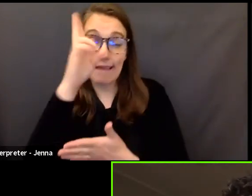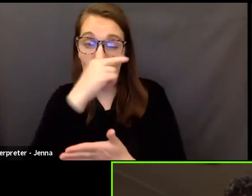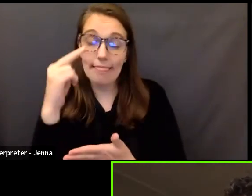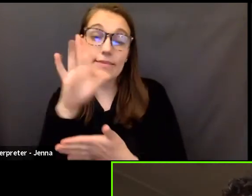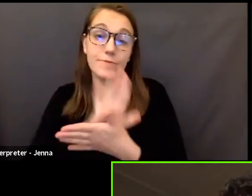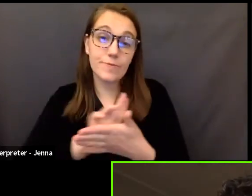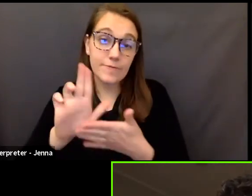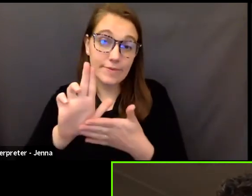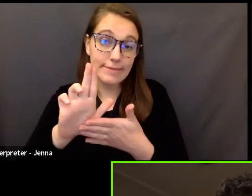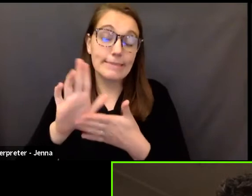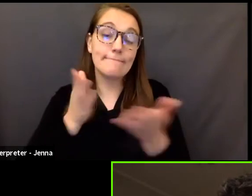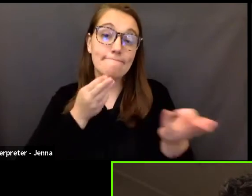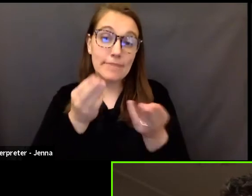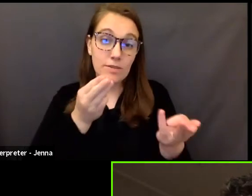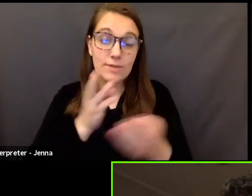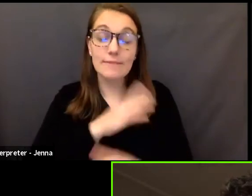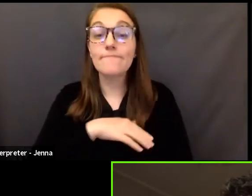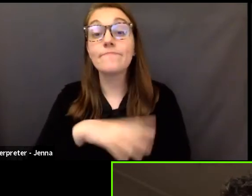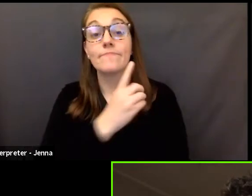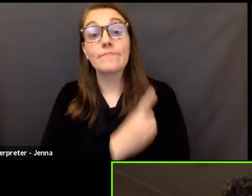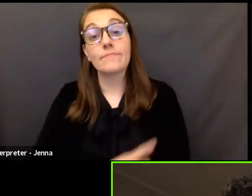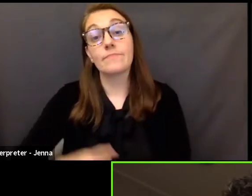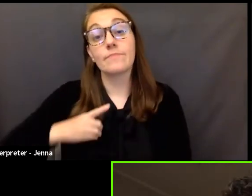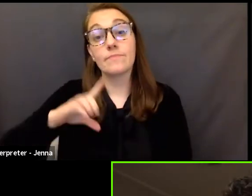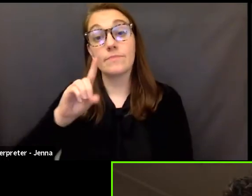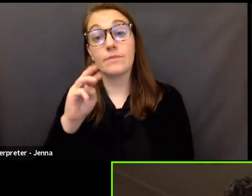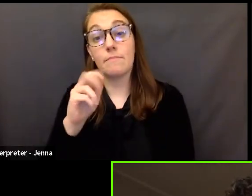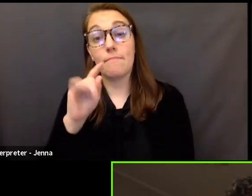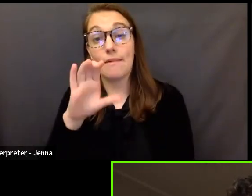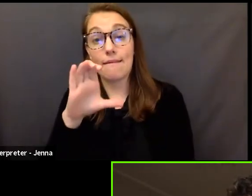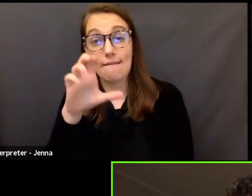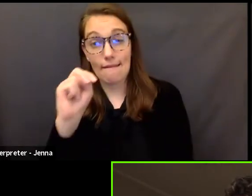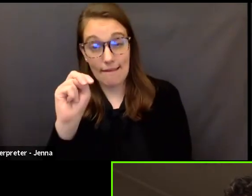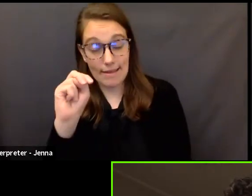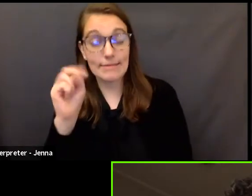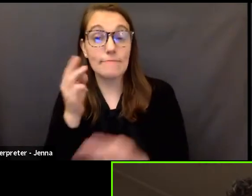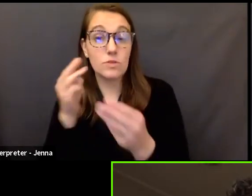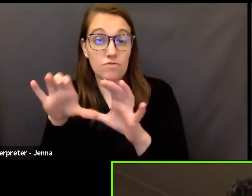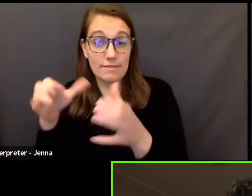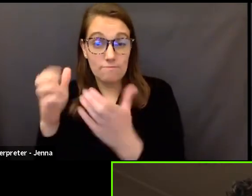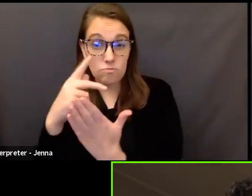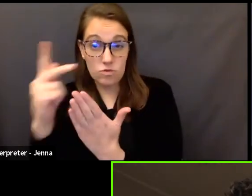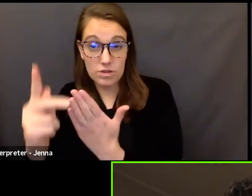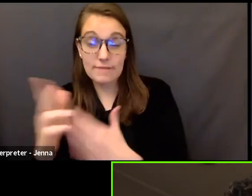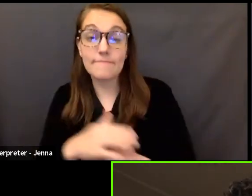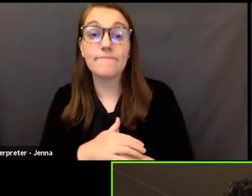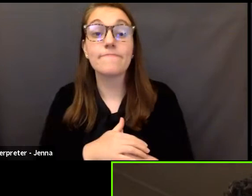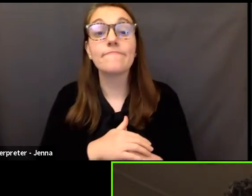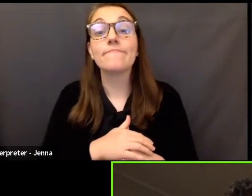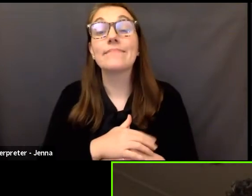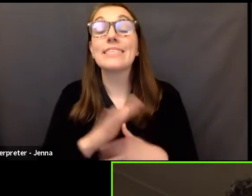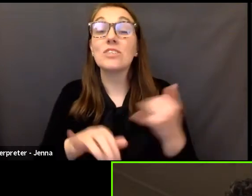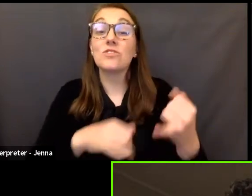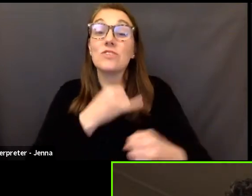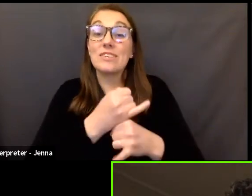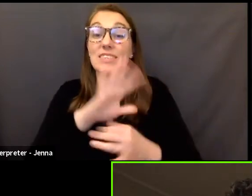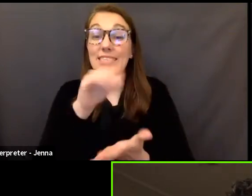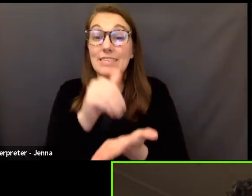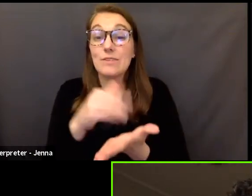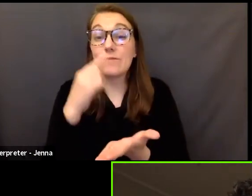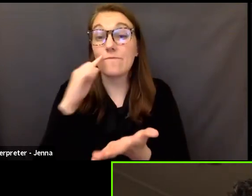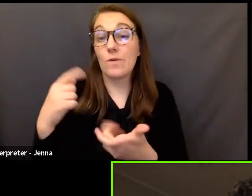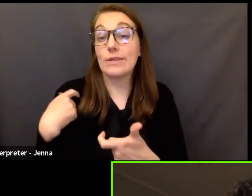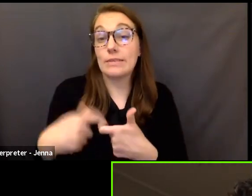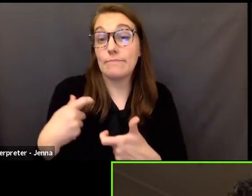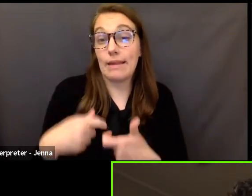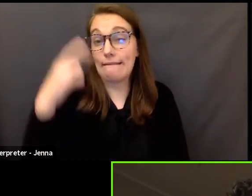Dominican University Ministry Program, the Ecclesia America Network, the Hank Center for Catholic Intellectual Heritage, the Oscar Romero